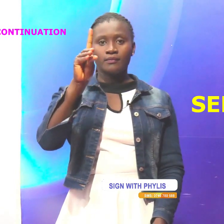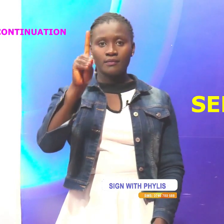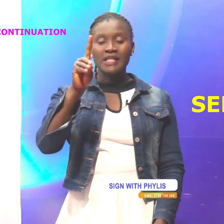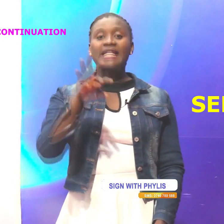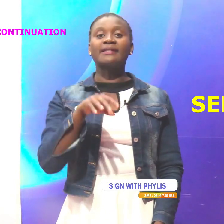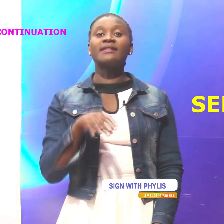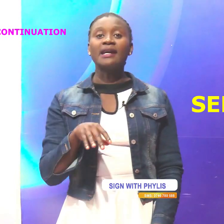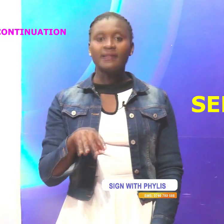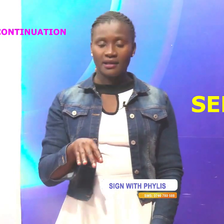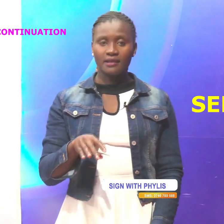send,